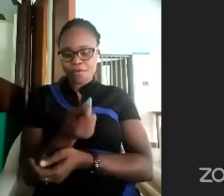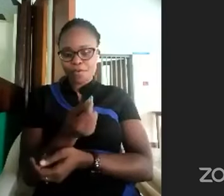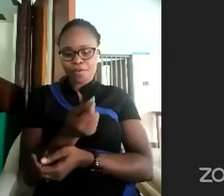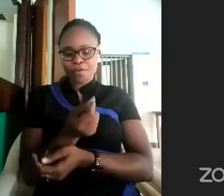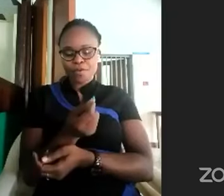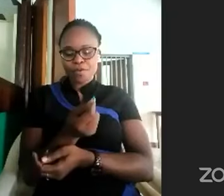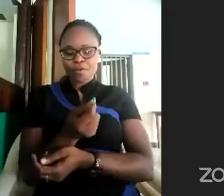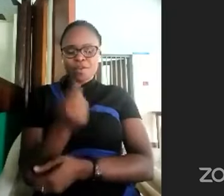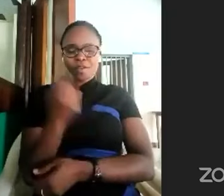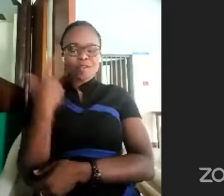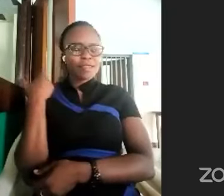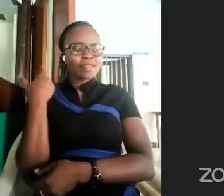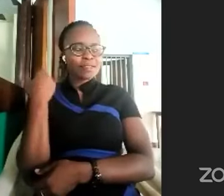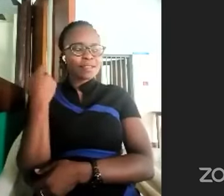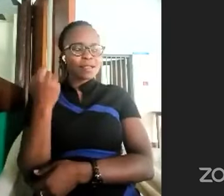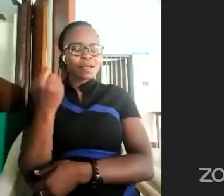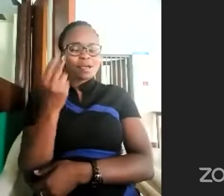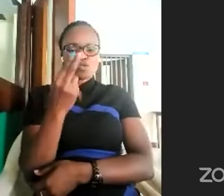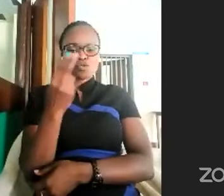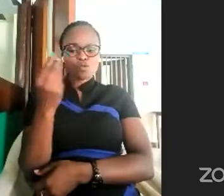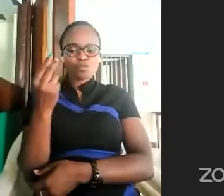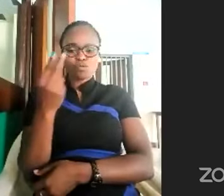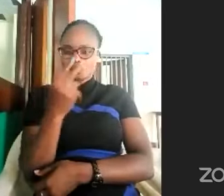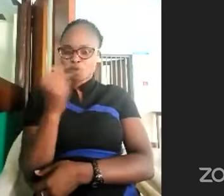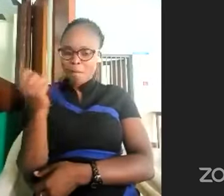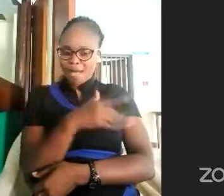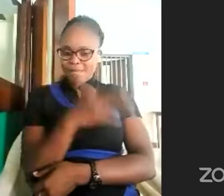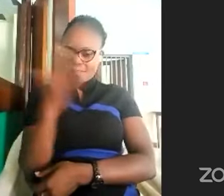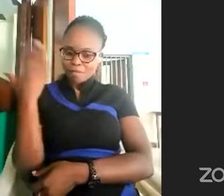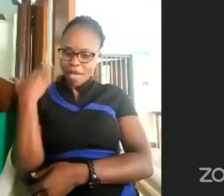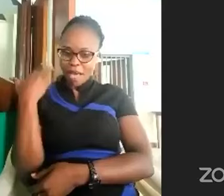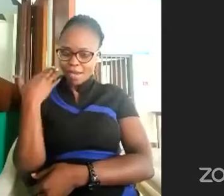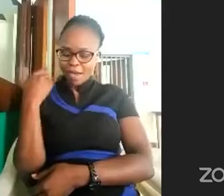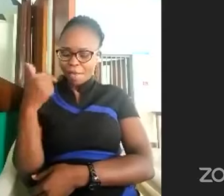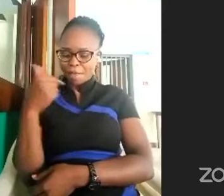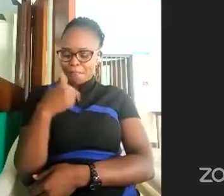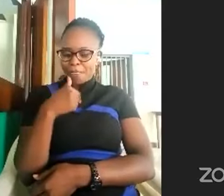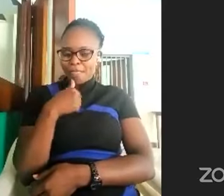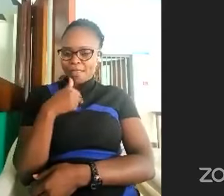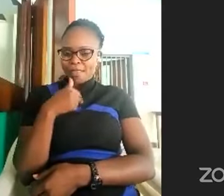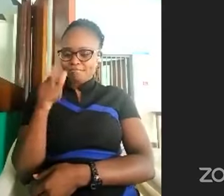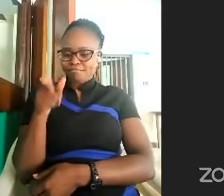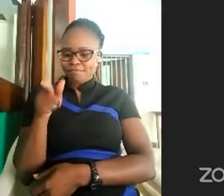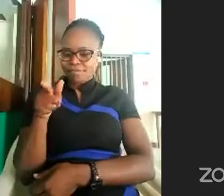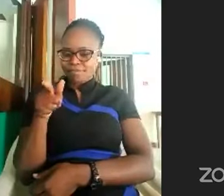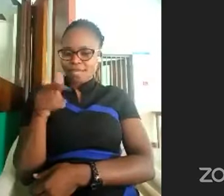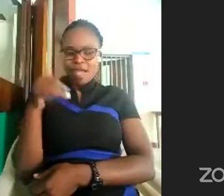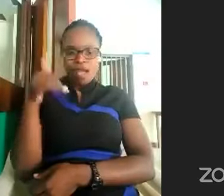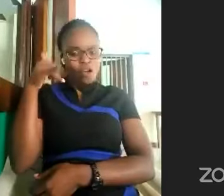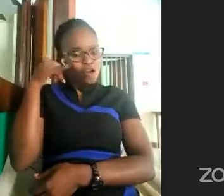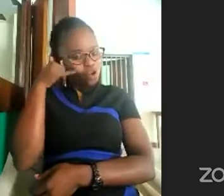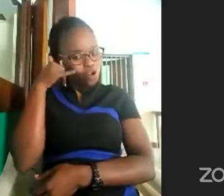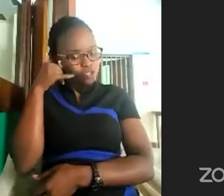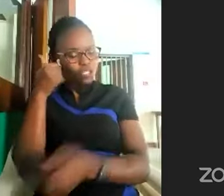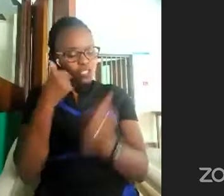I think 2 months ago, I was called to go talk to a lady who was in denial because she